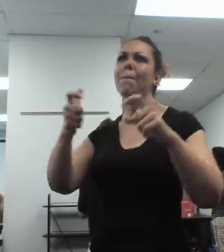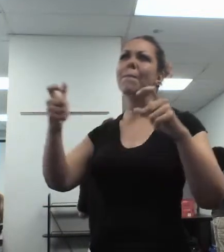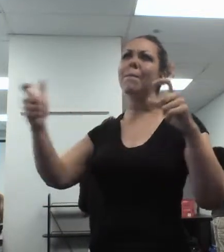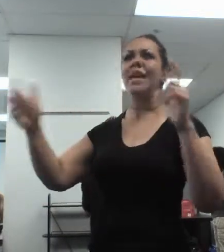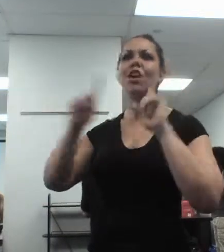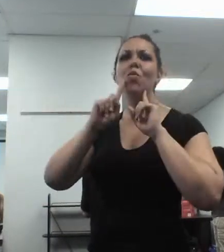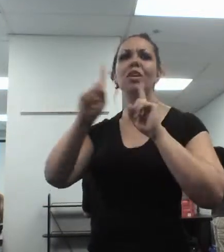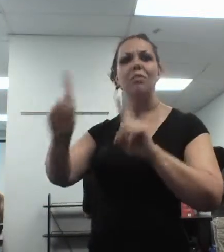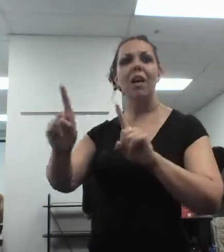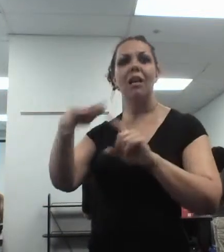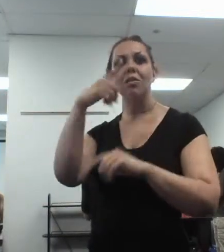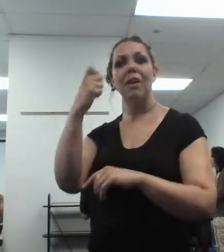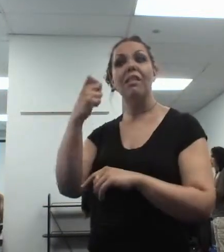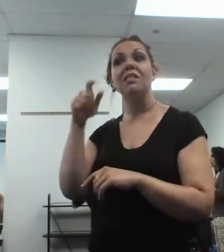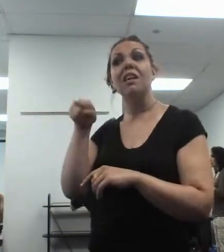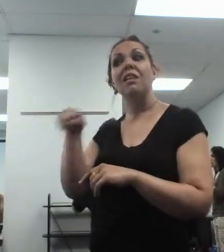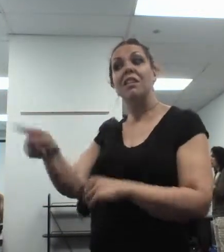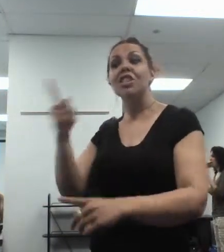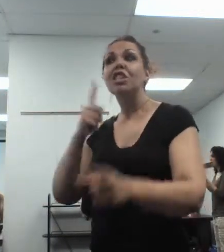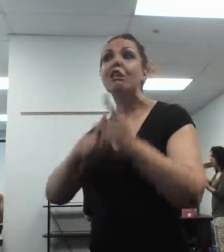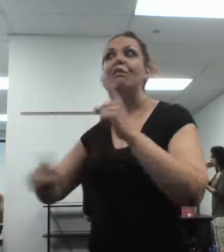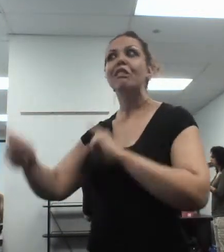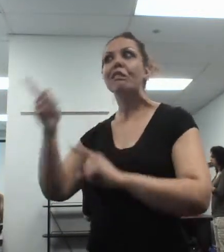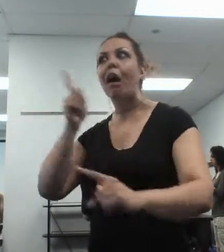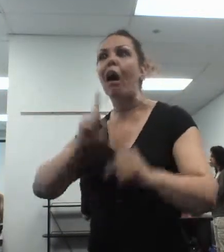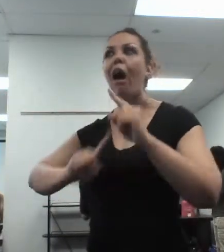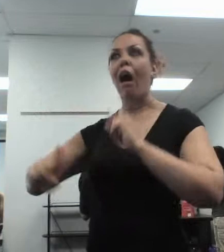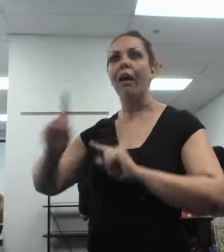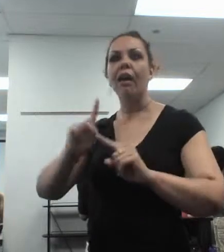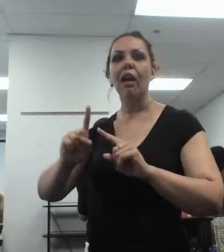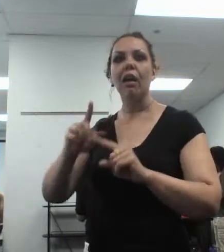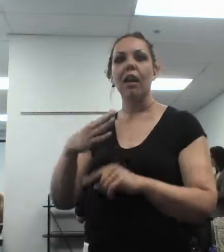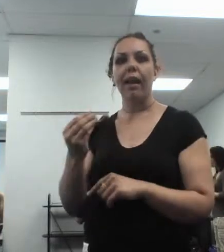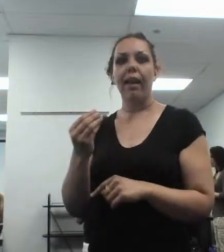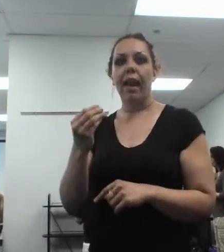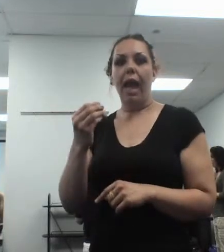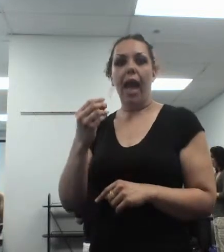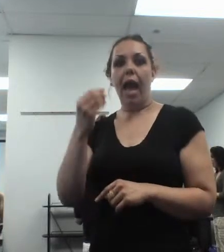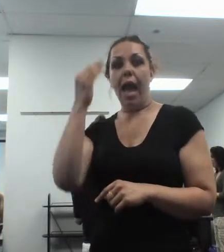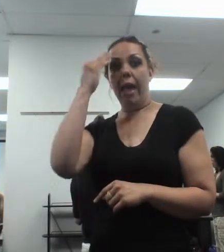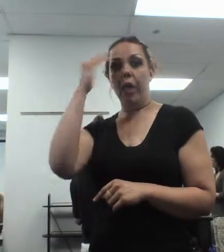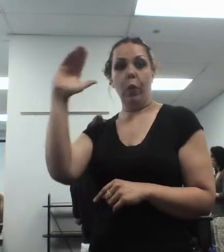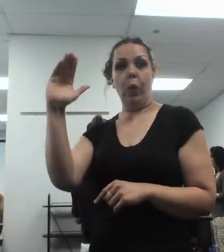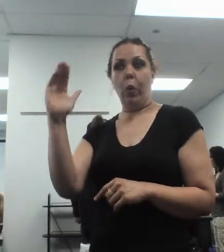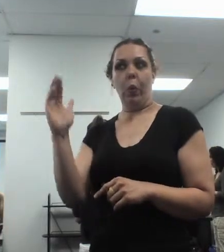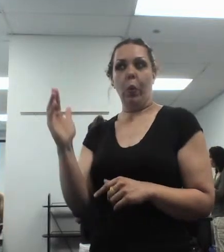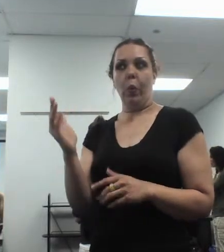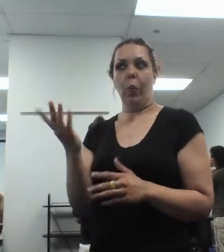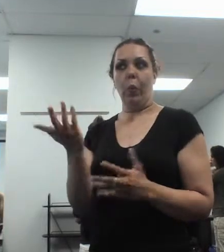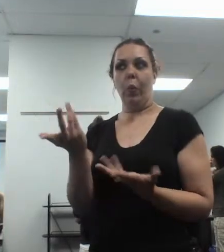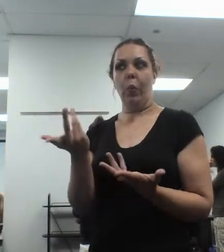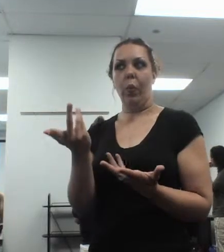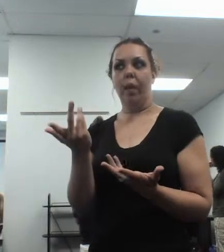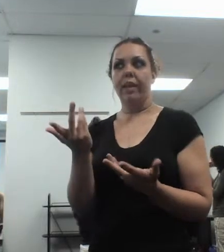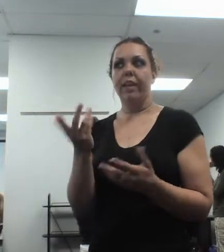much, signing too intently. I don't know what is taking away from speaker and everyone paying attention to them and what is doing